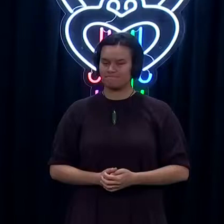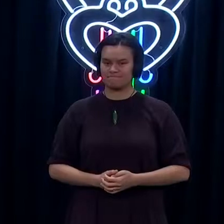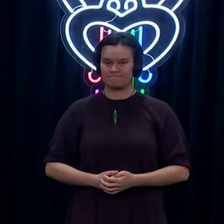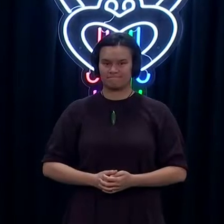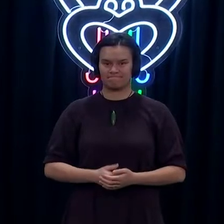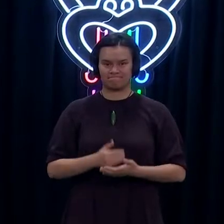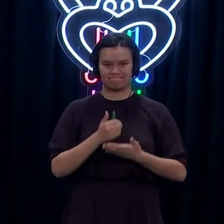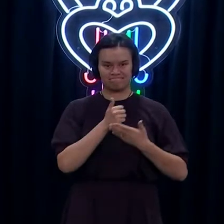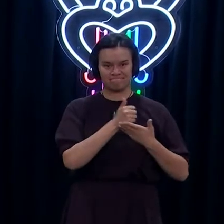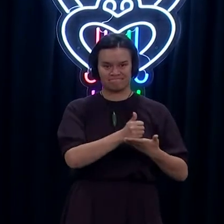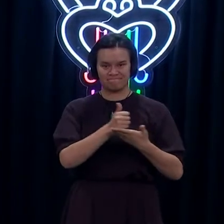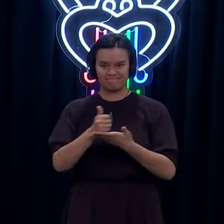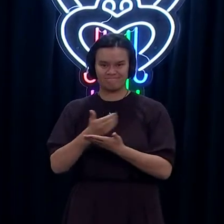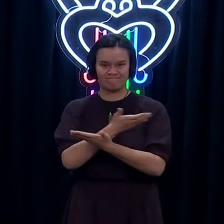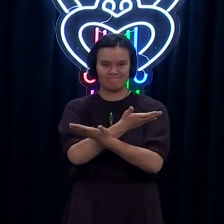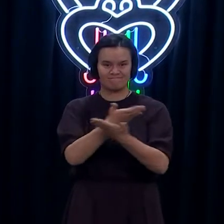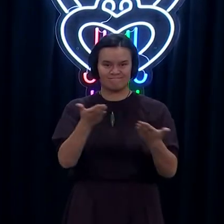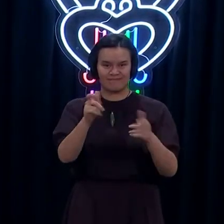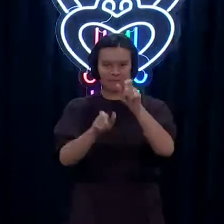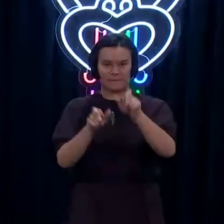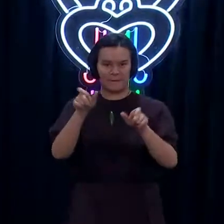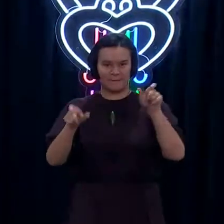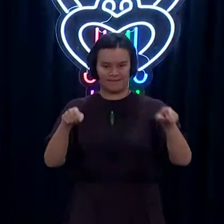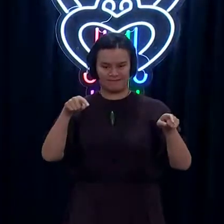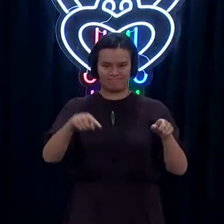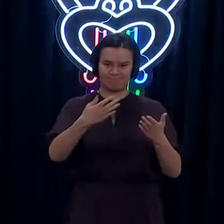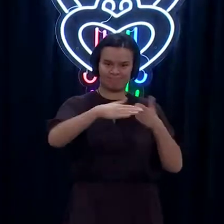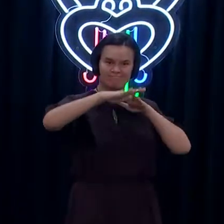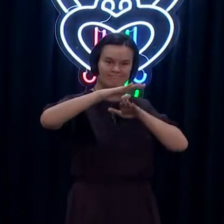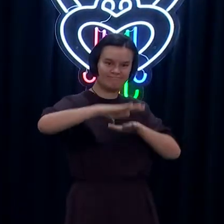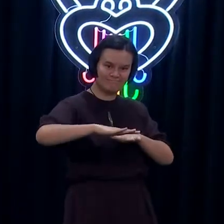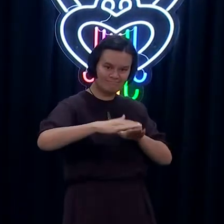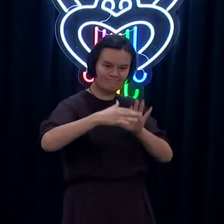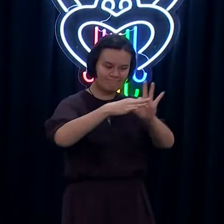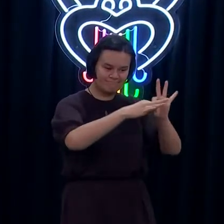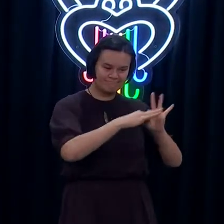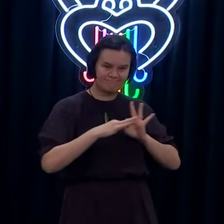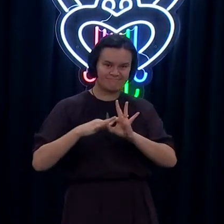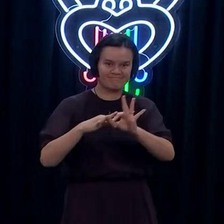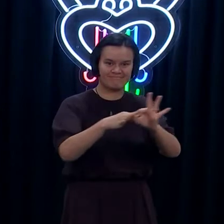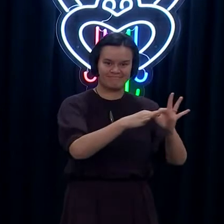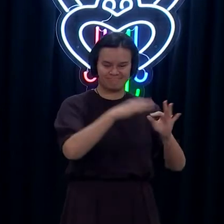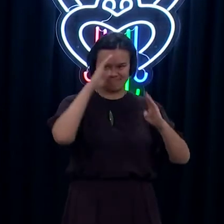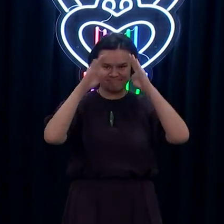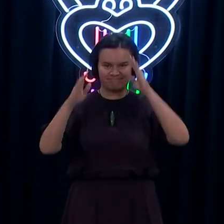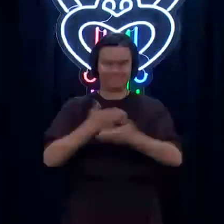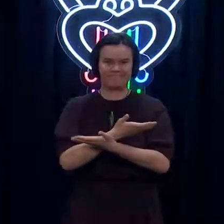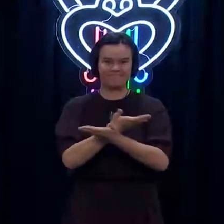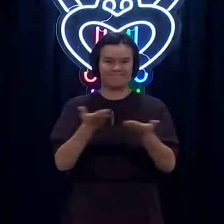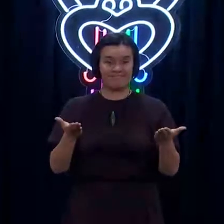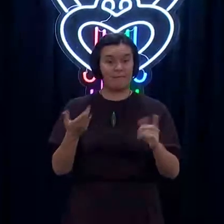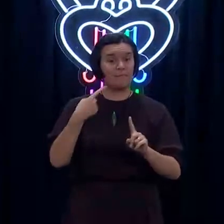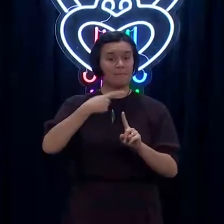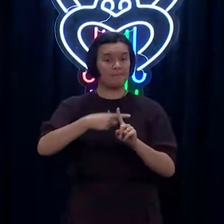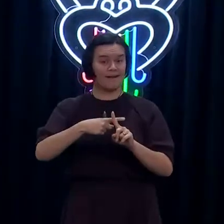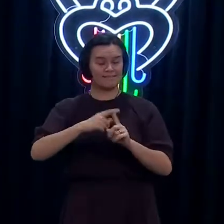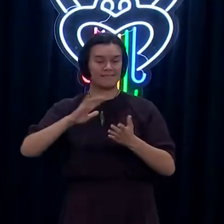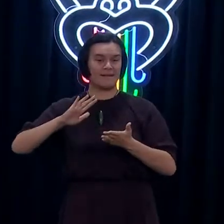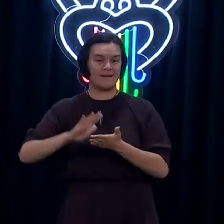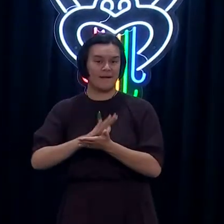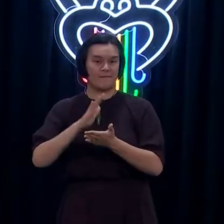Ina karangatanga maha o te motu, tēnā koutou katoa. And happy Women's Suffrage Day to